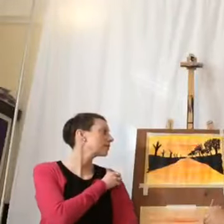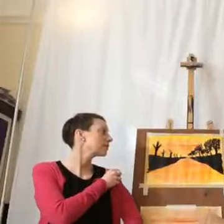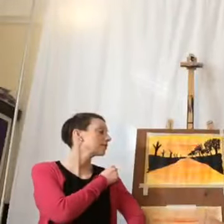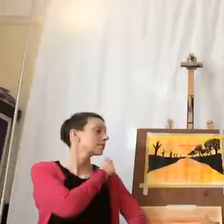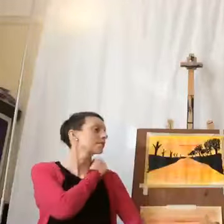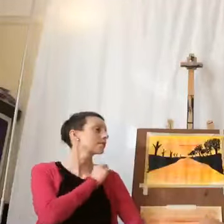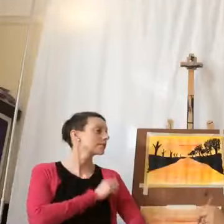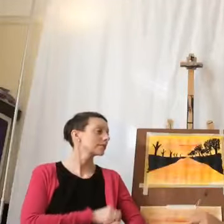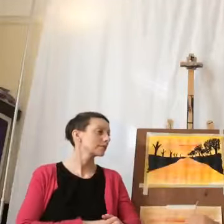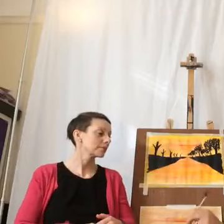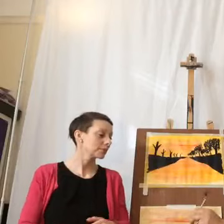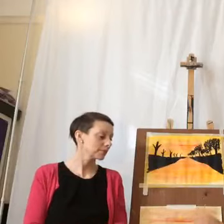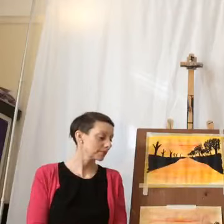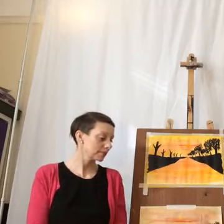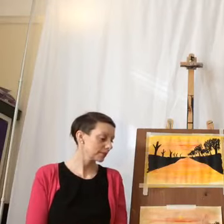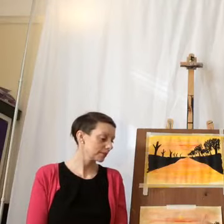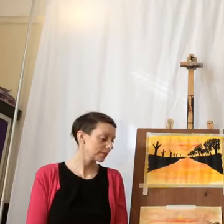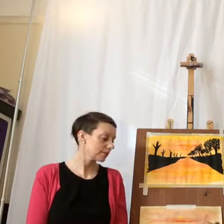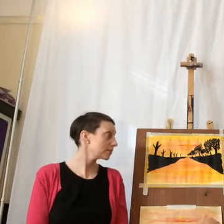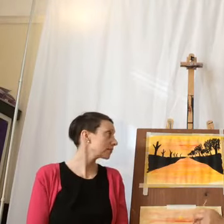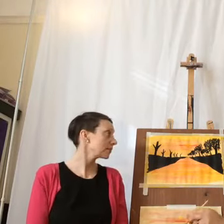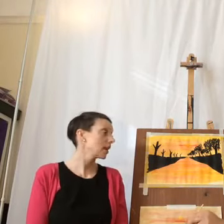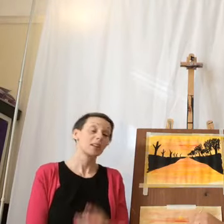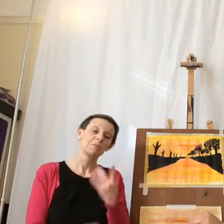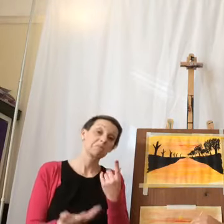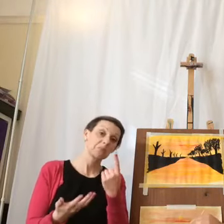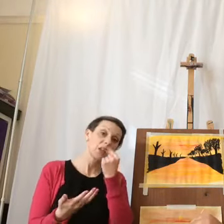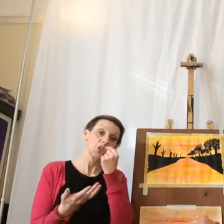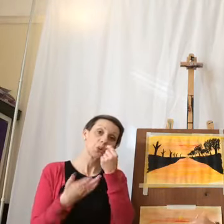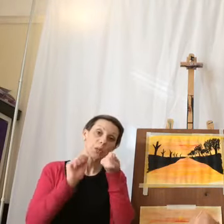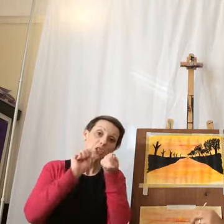So you can do pretty much what you want with the trees or